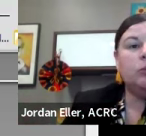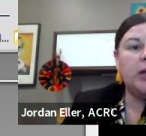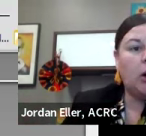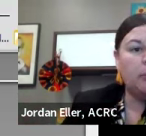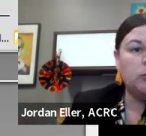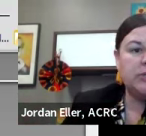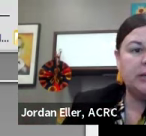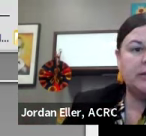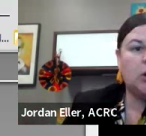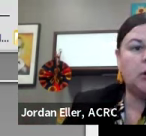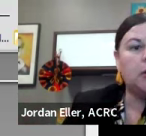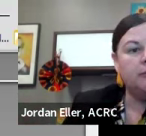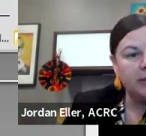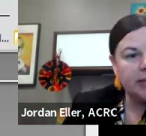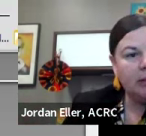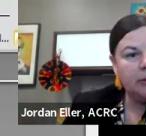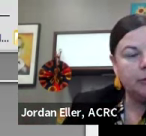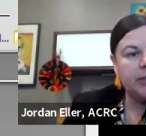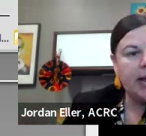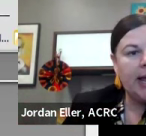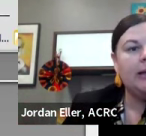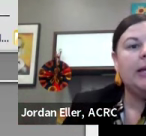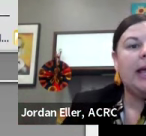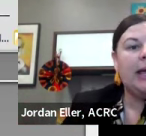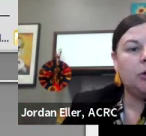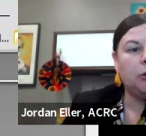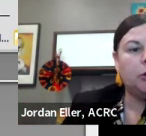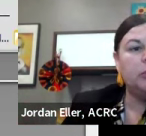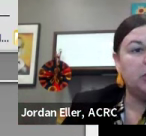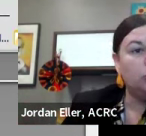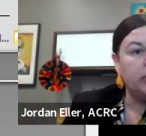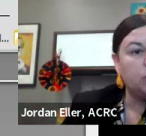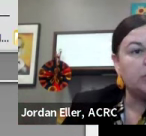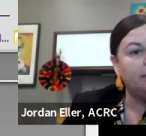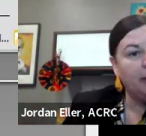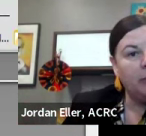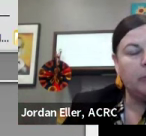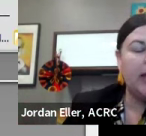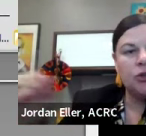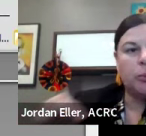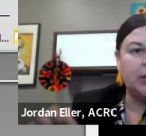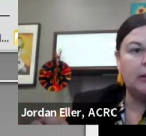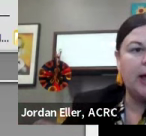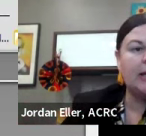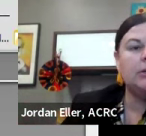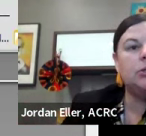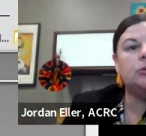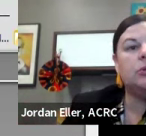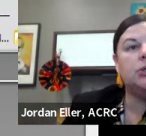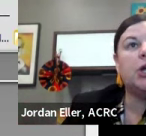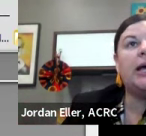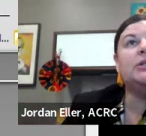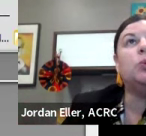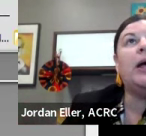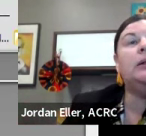at 1. We are posting this on our events calendar today and on our community resource development page. I'll plug that